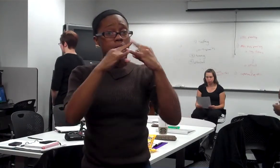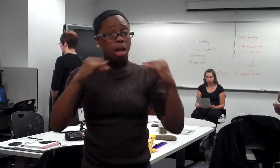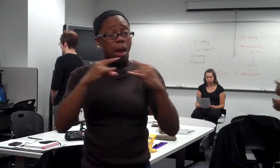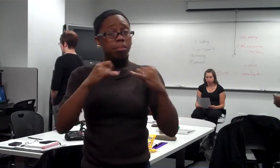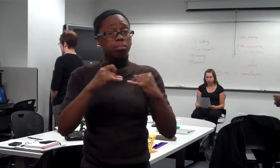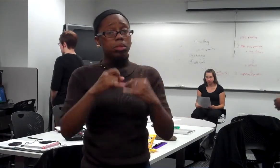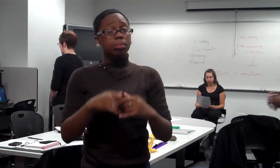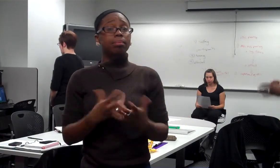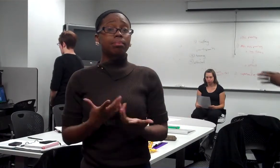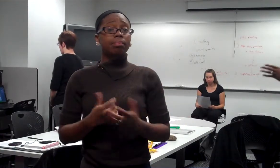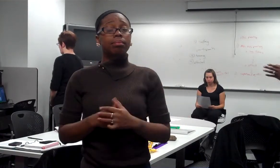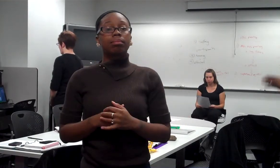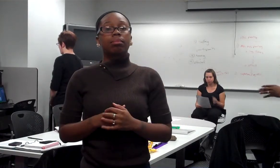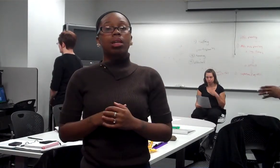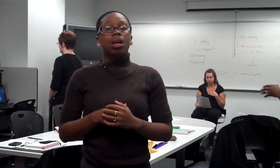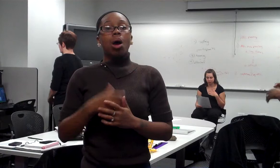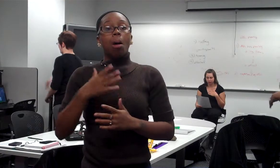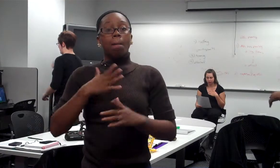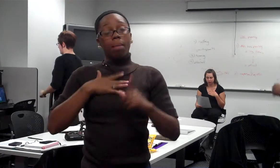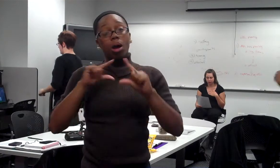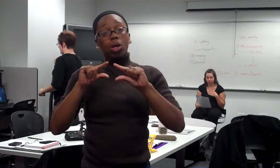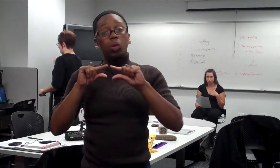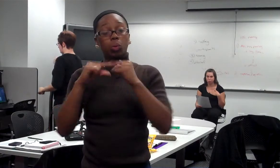my group together, which was my boyfriend, who